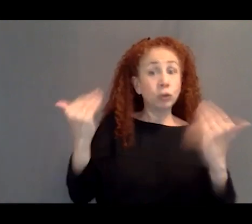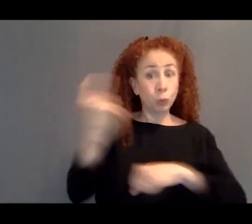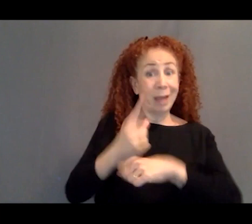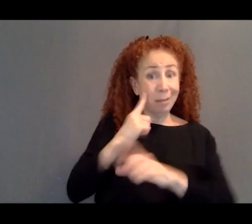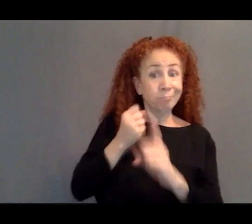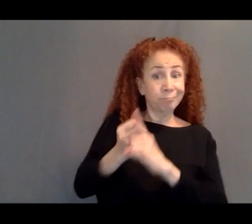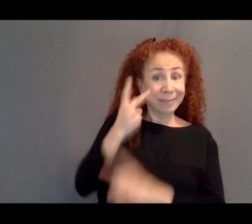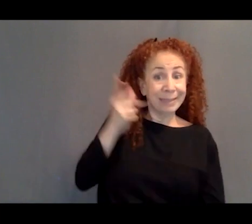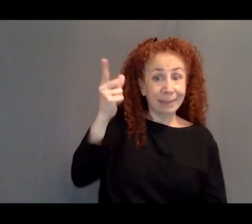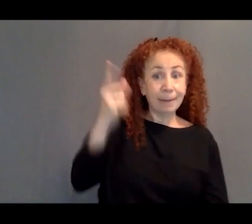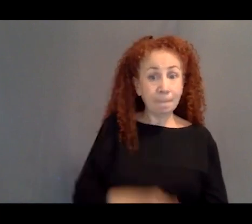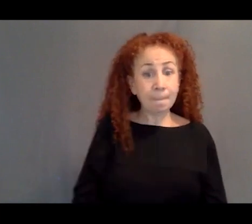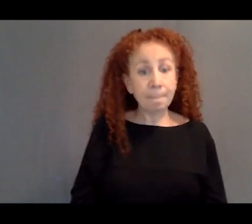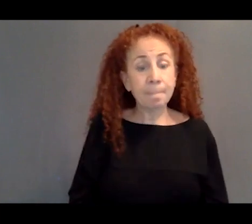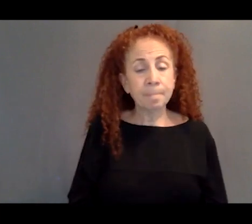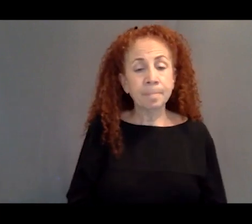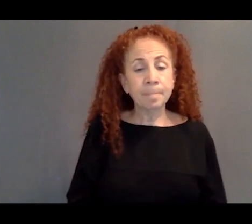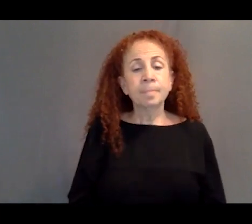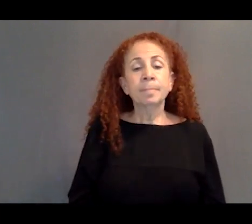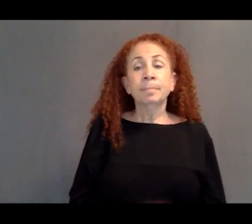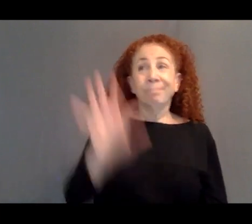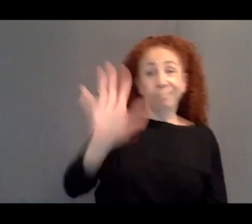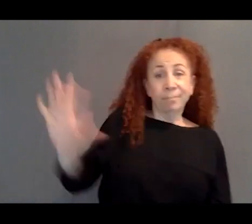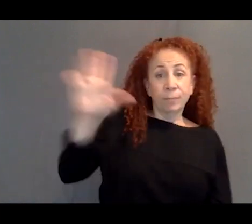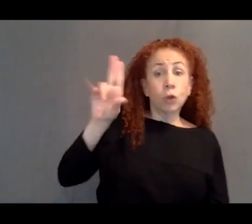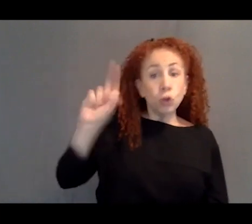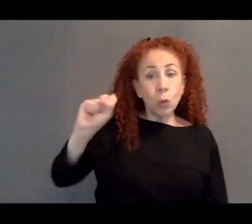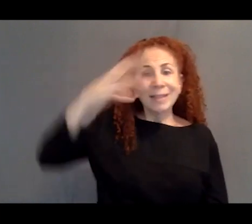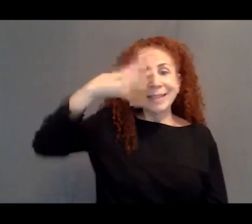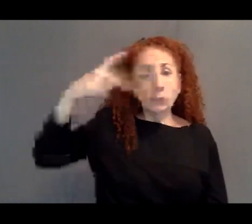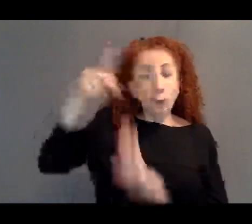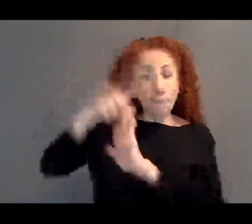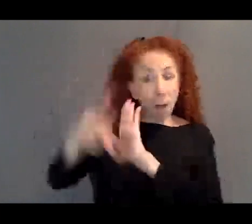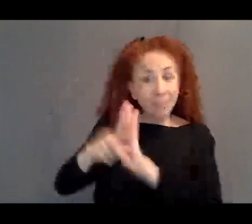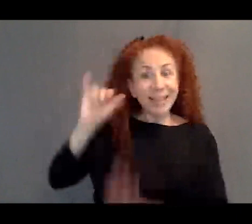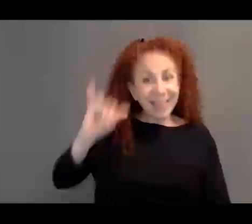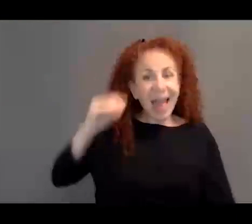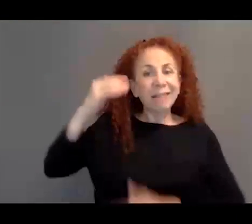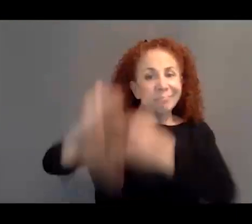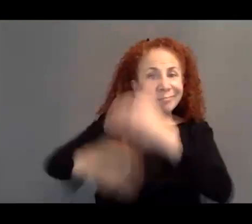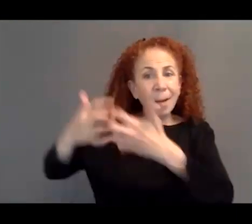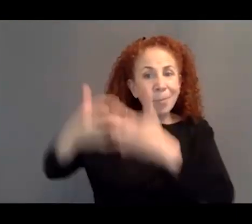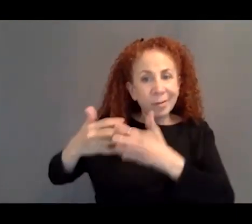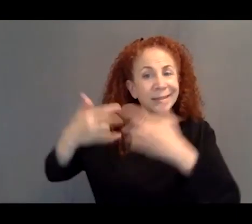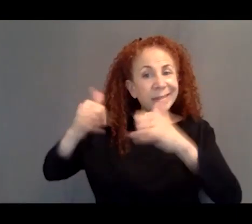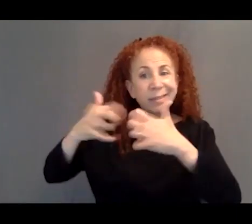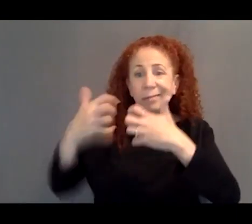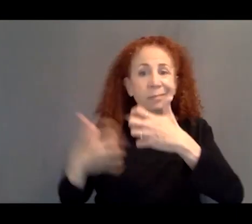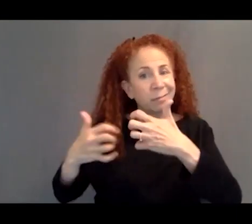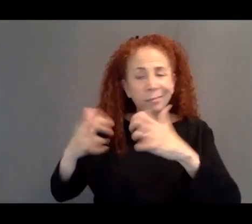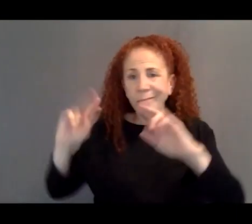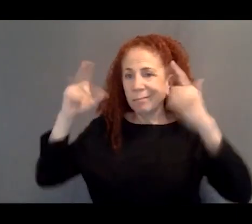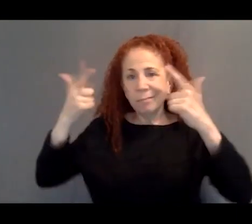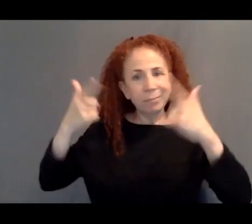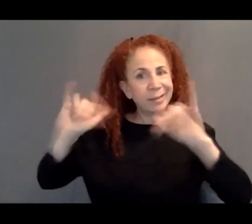today. And the machinery that is US immigration policy has remained in this broken or